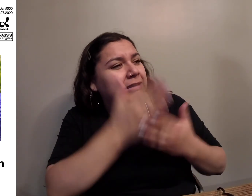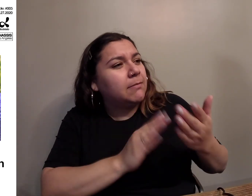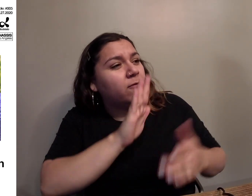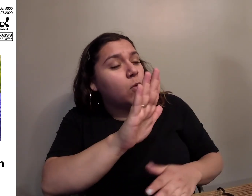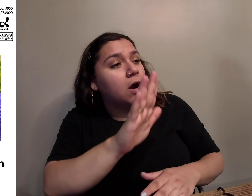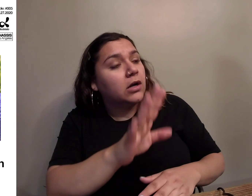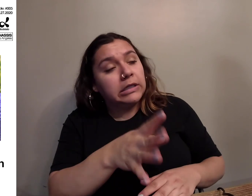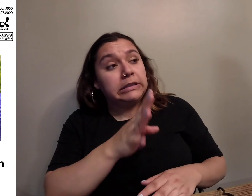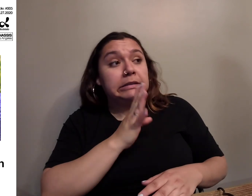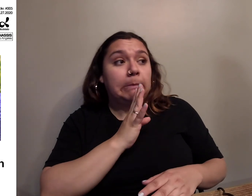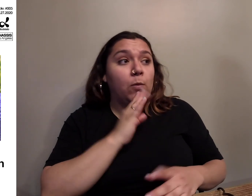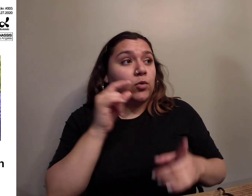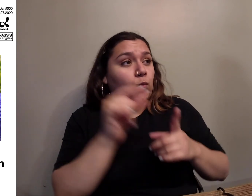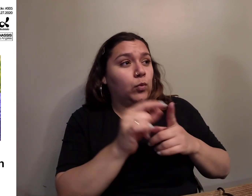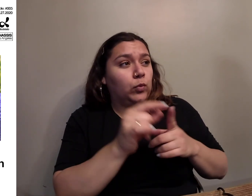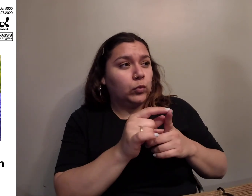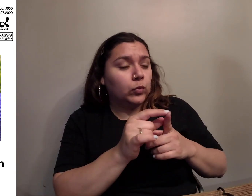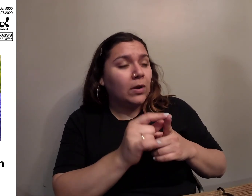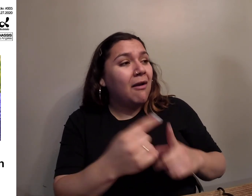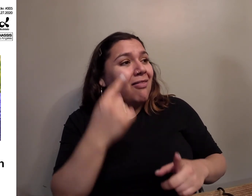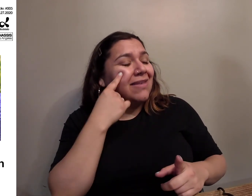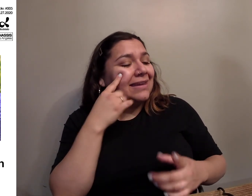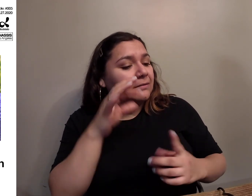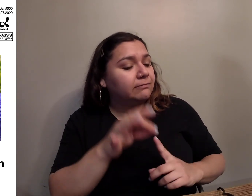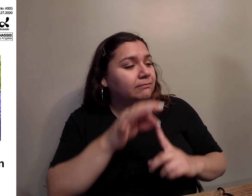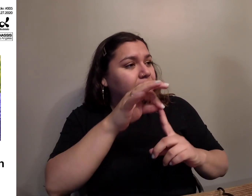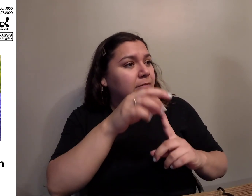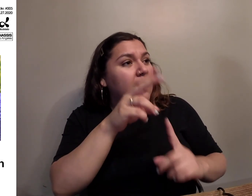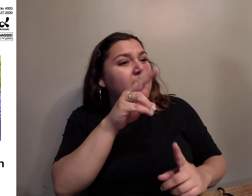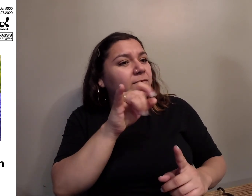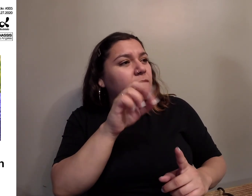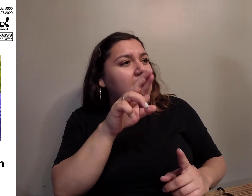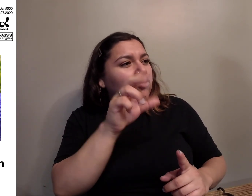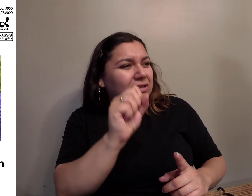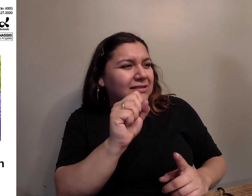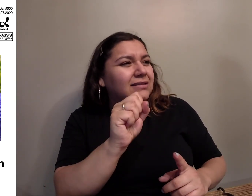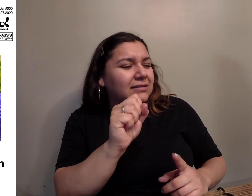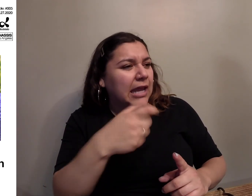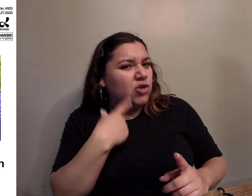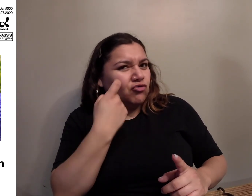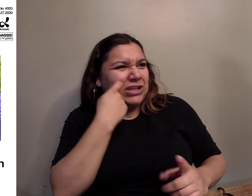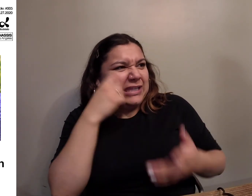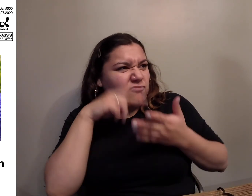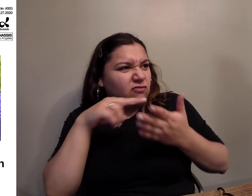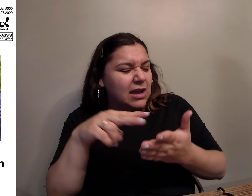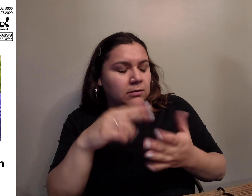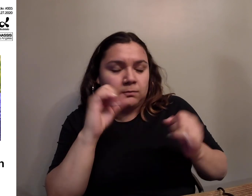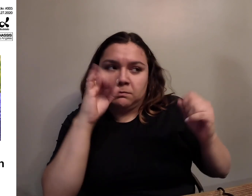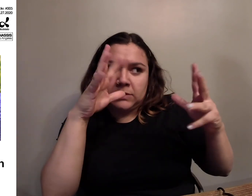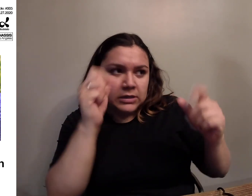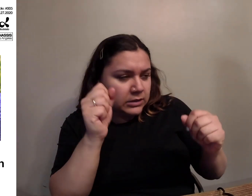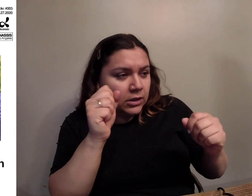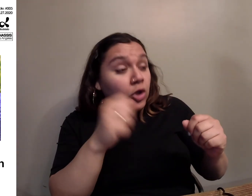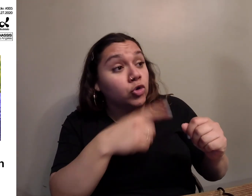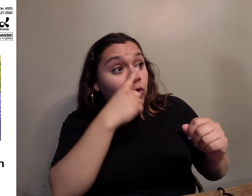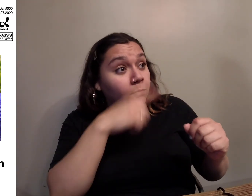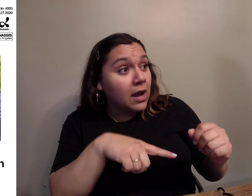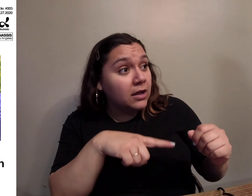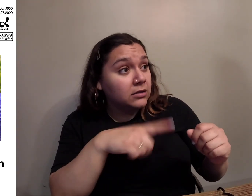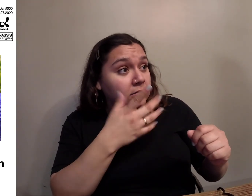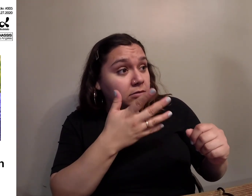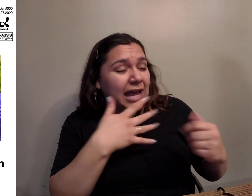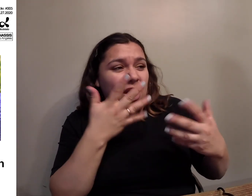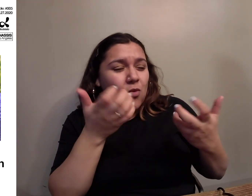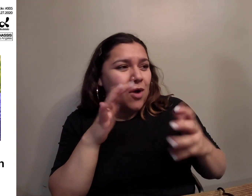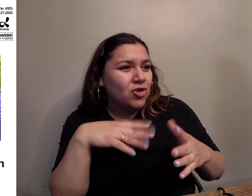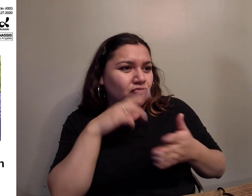was thinking in particular The Virus, which I just recently read and which is extraordinary. I wouldn't want to read